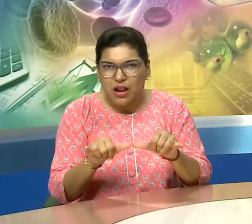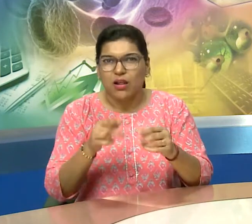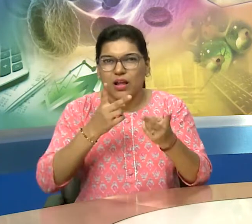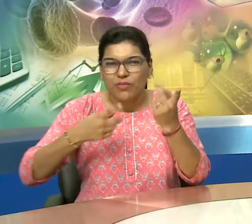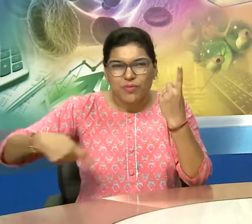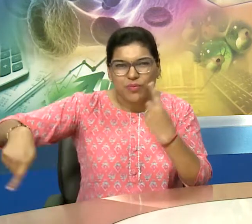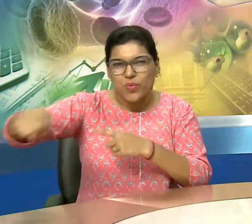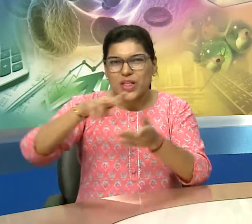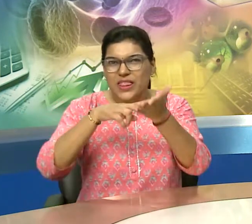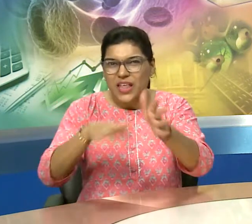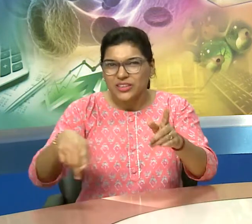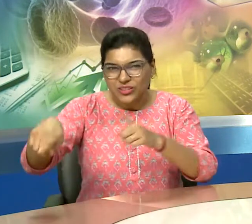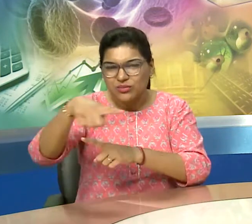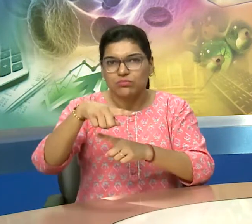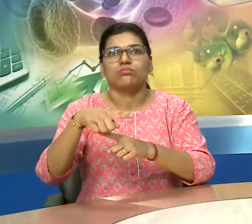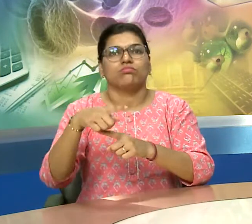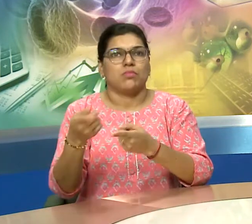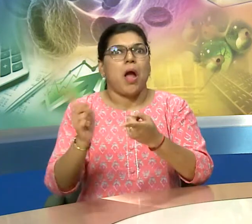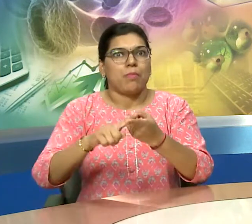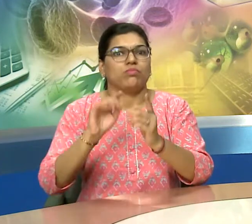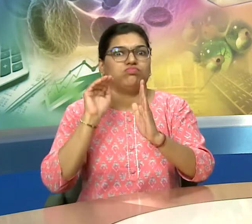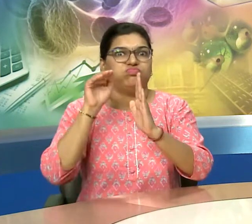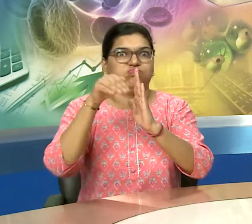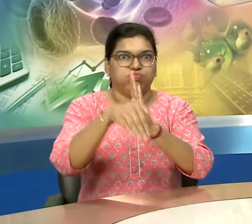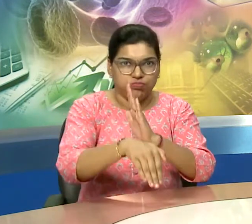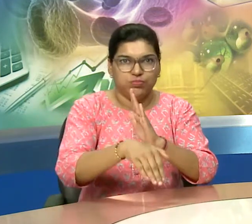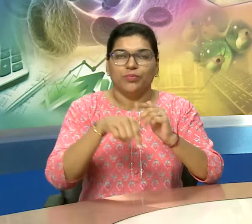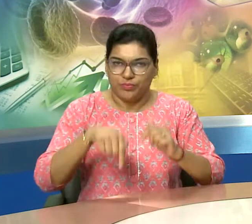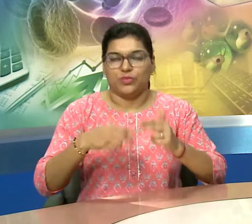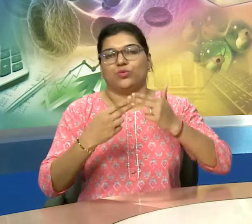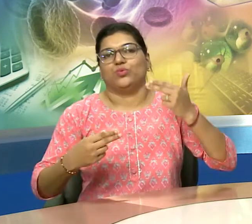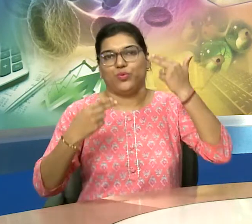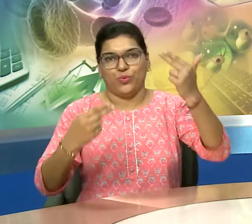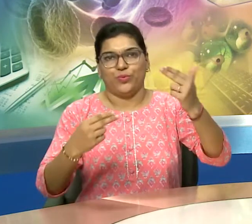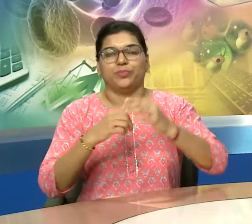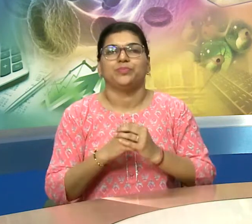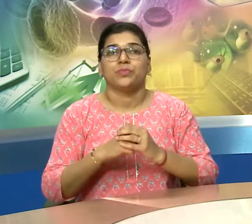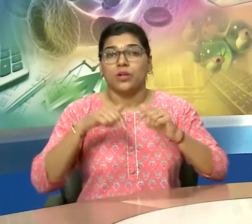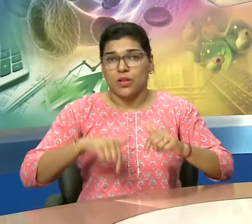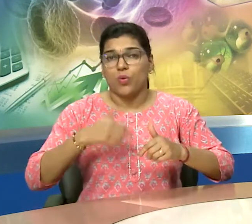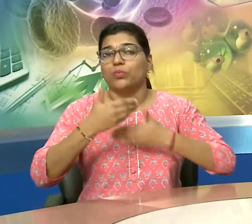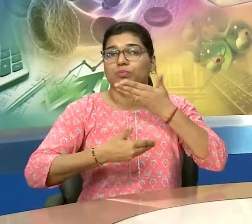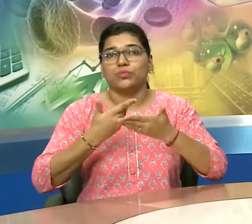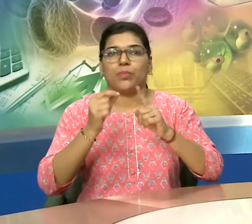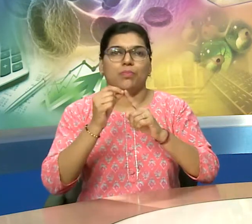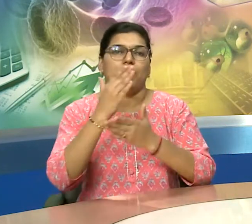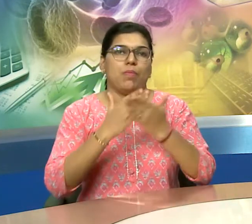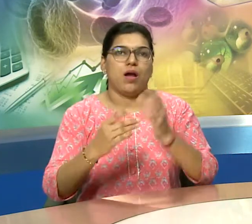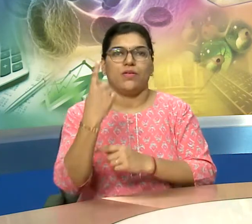All the natural resources are depleting. So, this chapter is whole about this degradation of